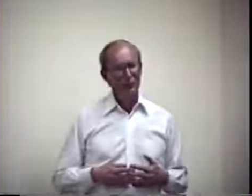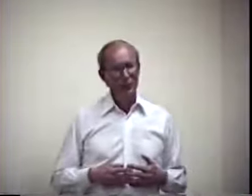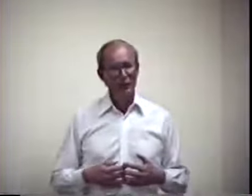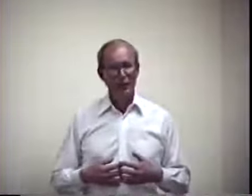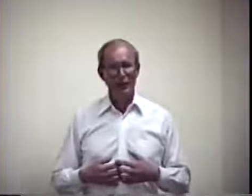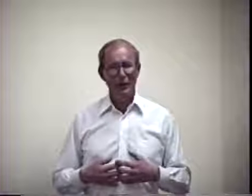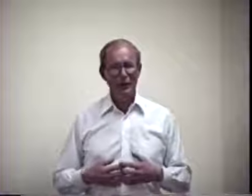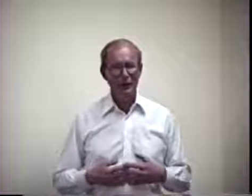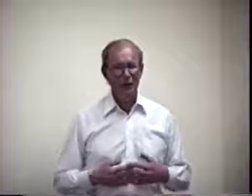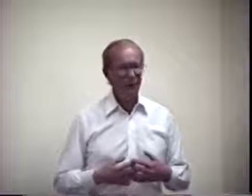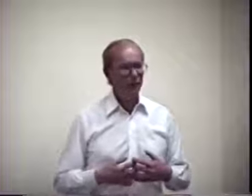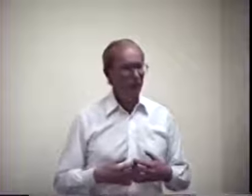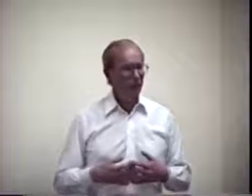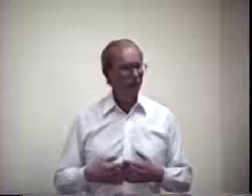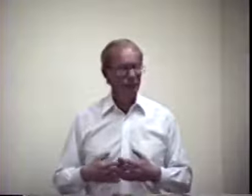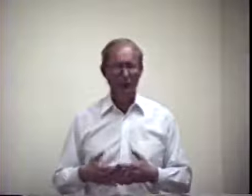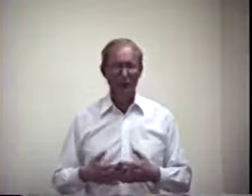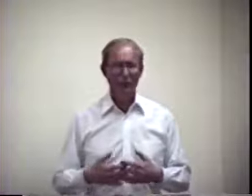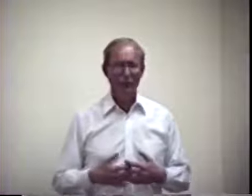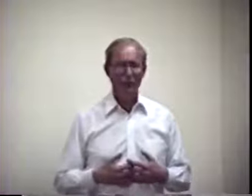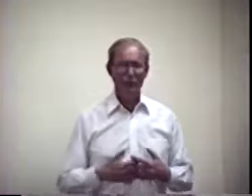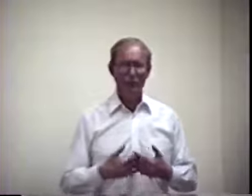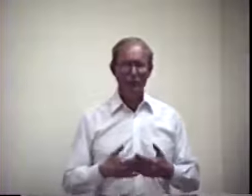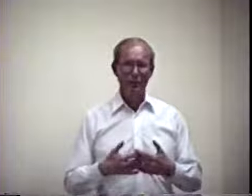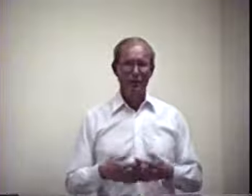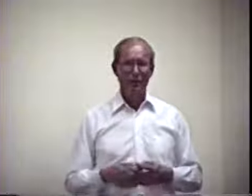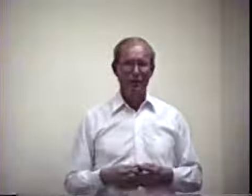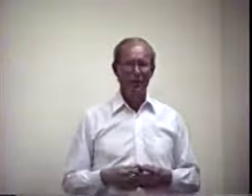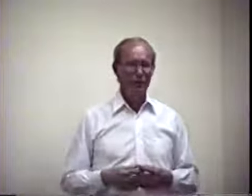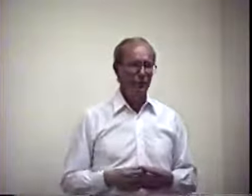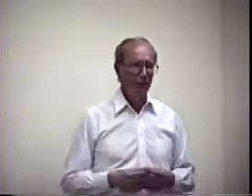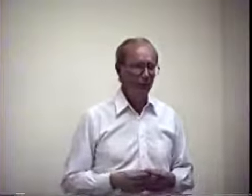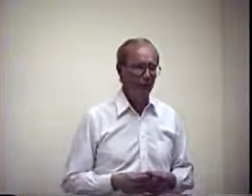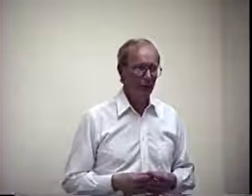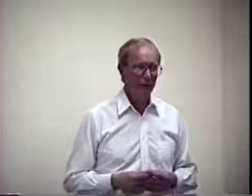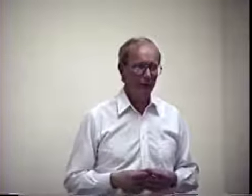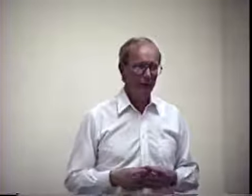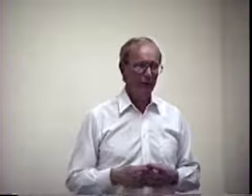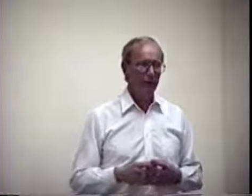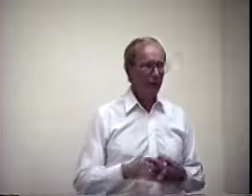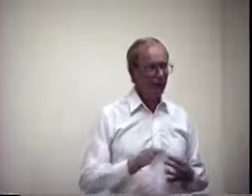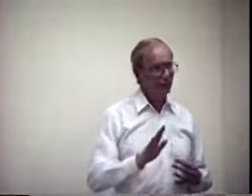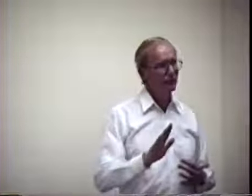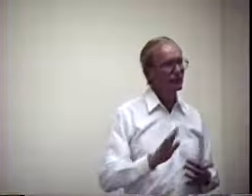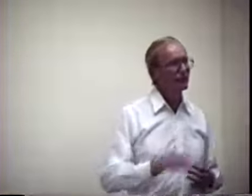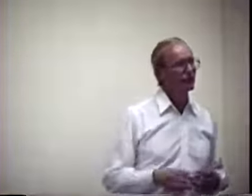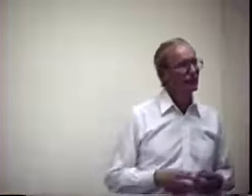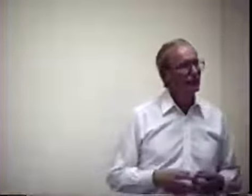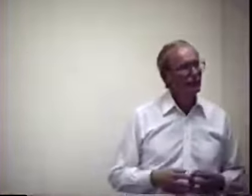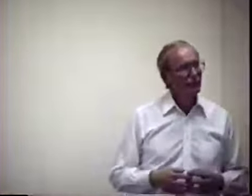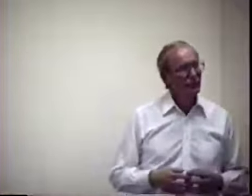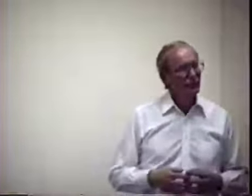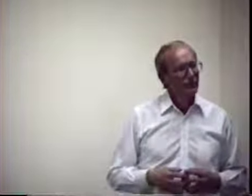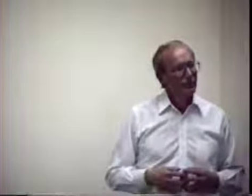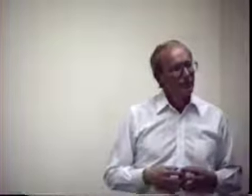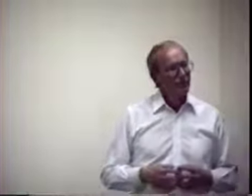I'd recommend the class to anybody that wants to learn something different. Yeah, Jim, don't you think too that